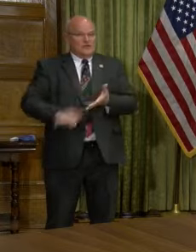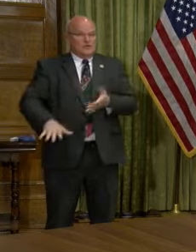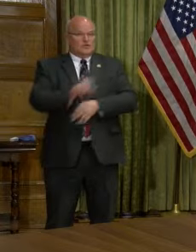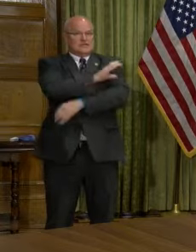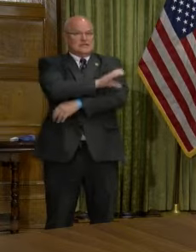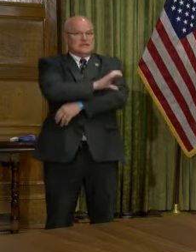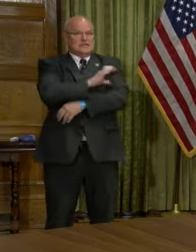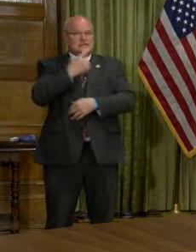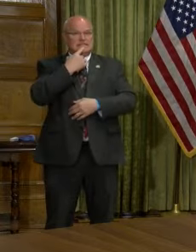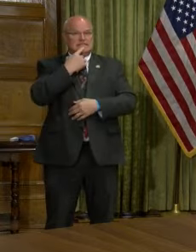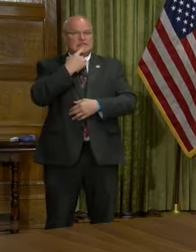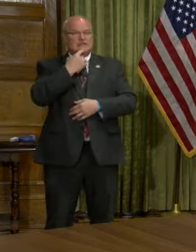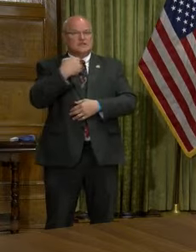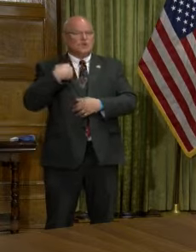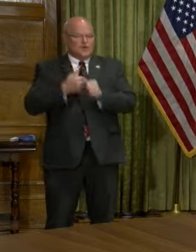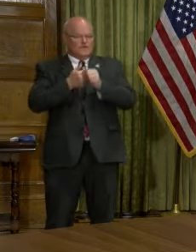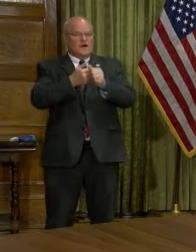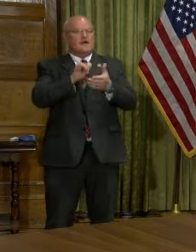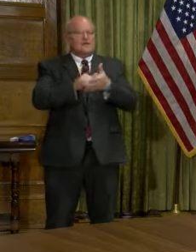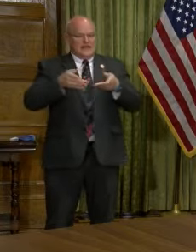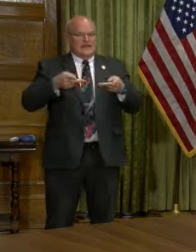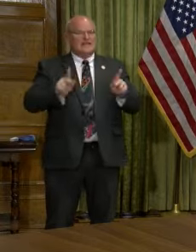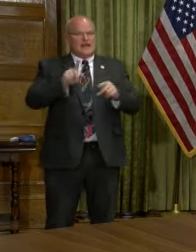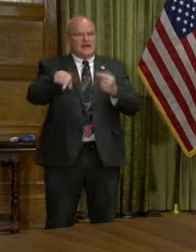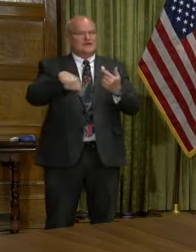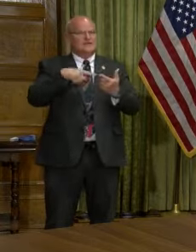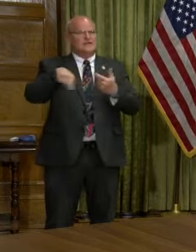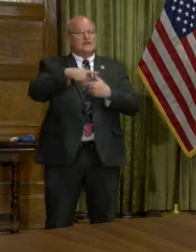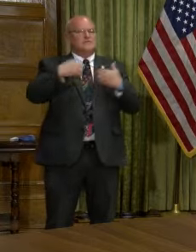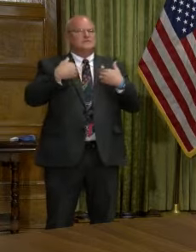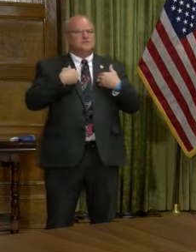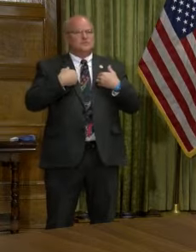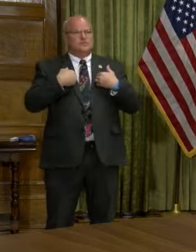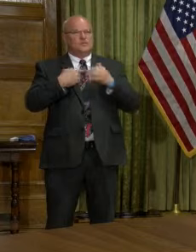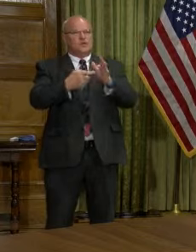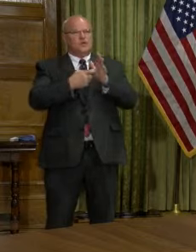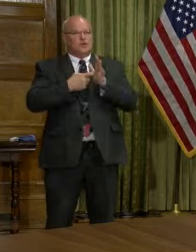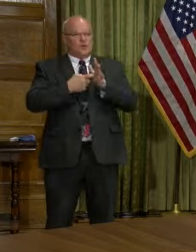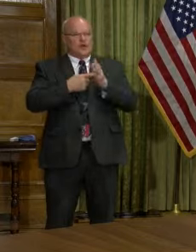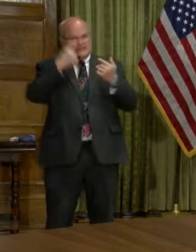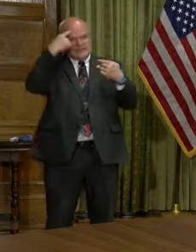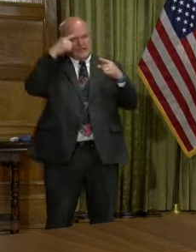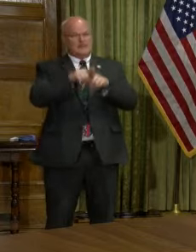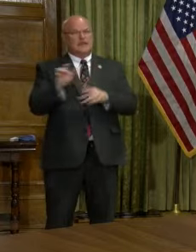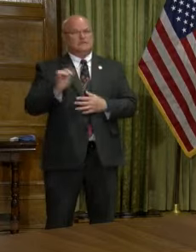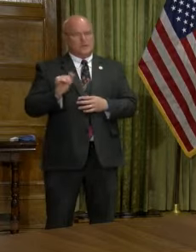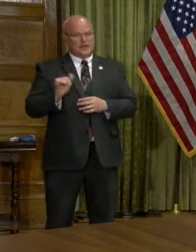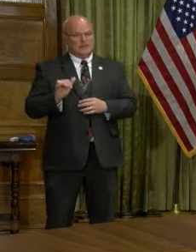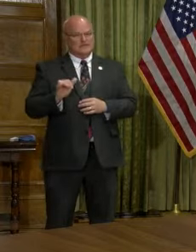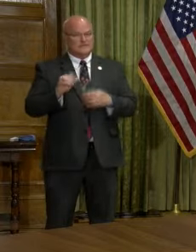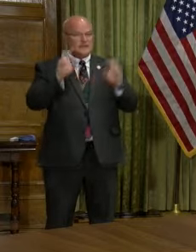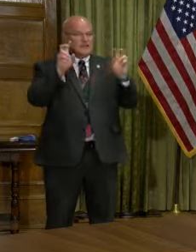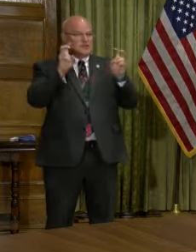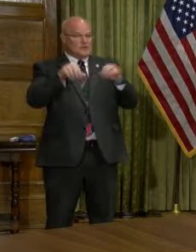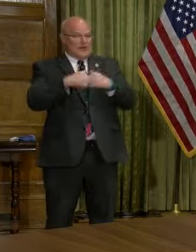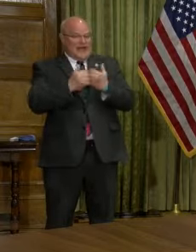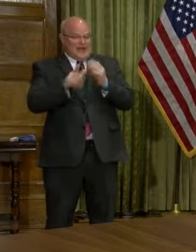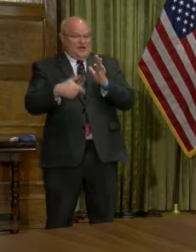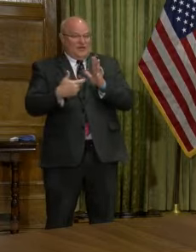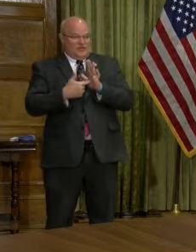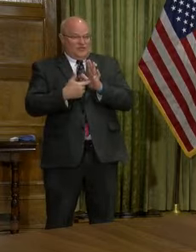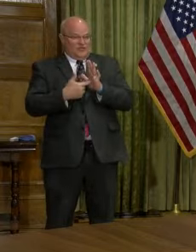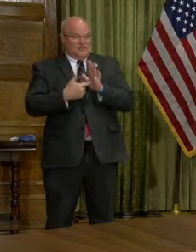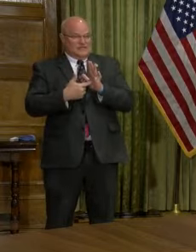clinic indicated they weren't going to follow that, and this allows them to be required to comply as well. In terms of how